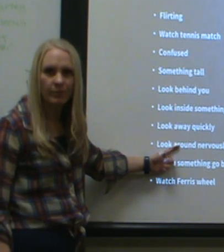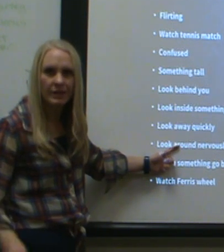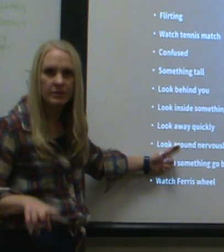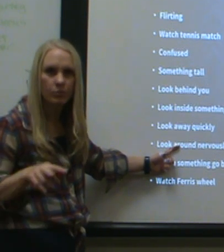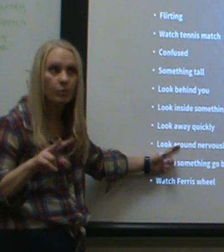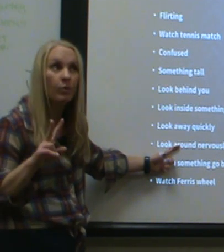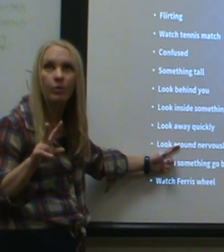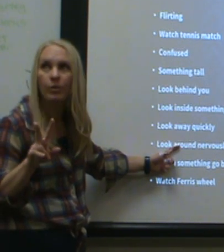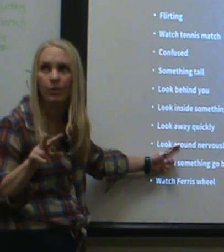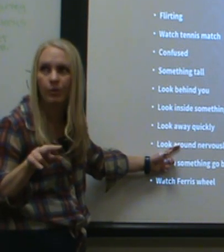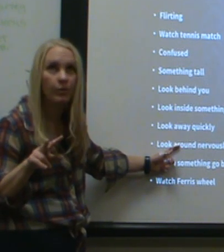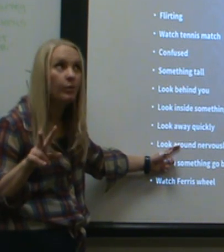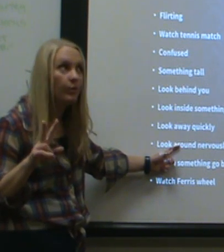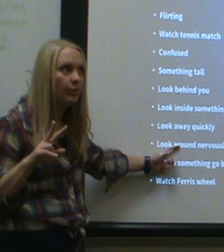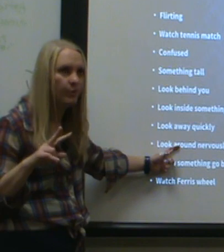place.